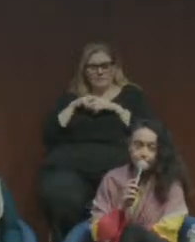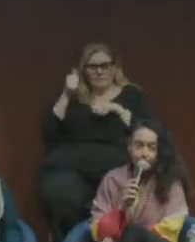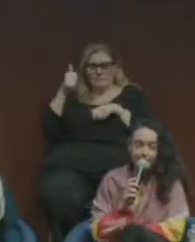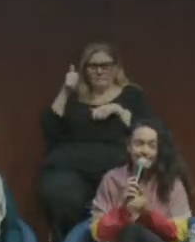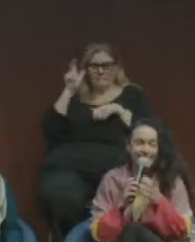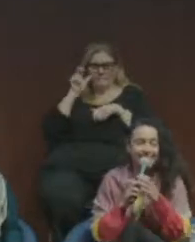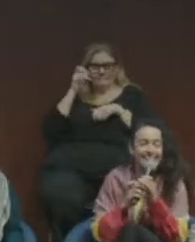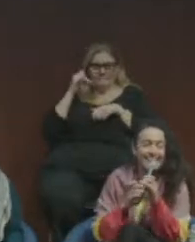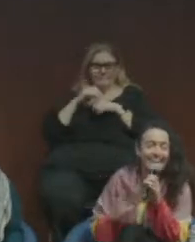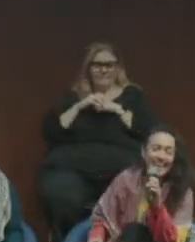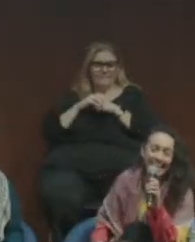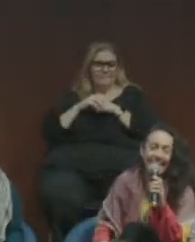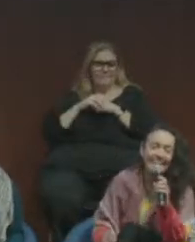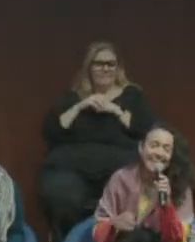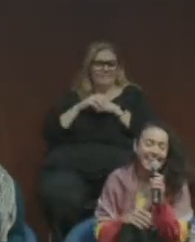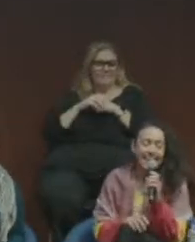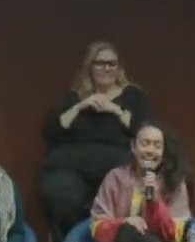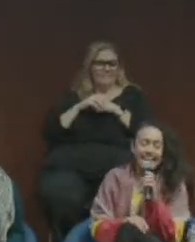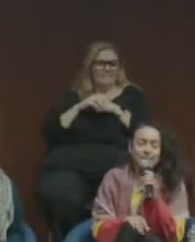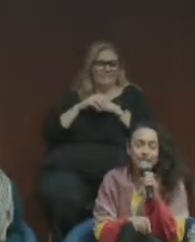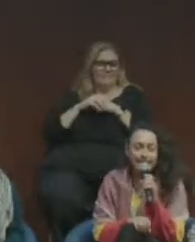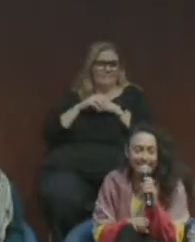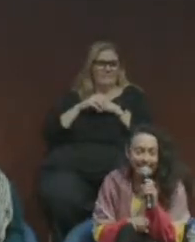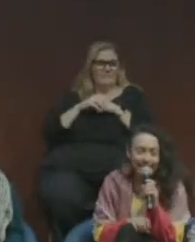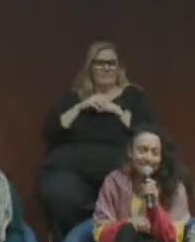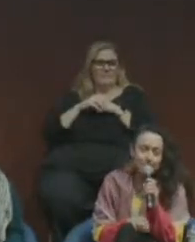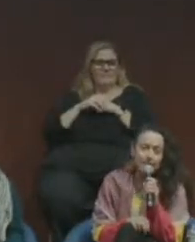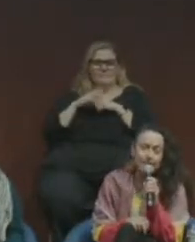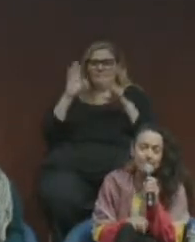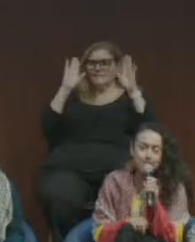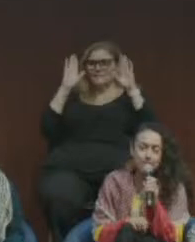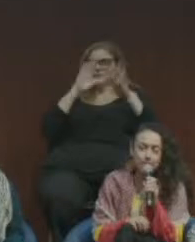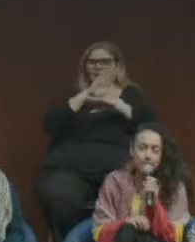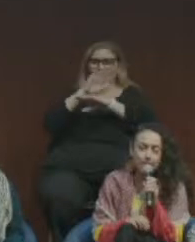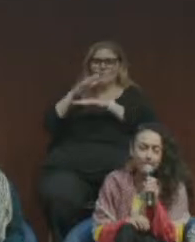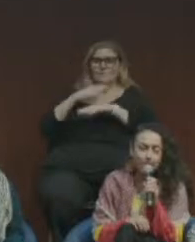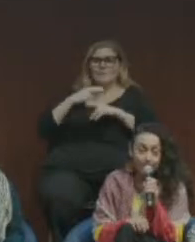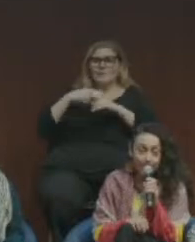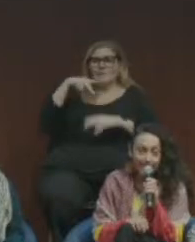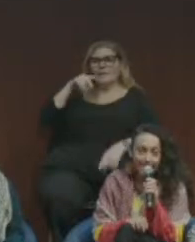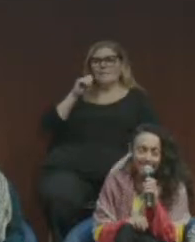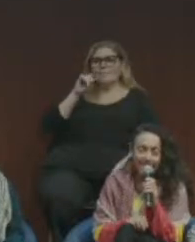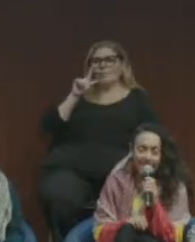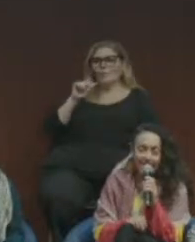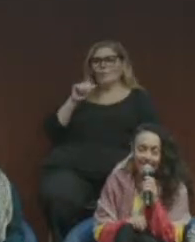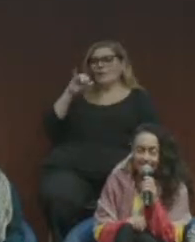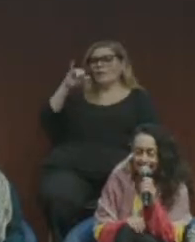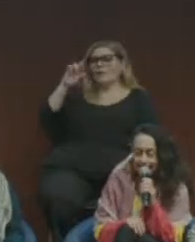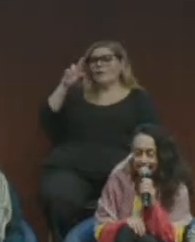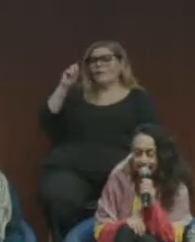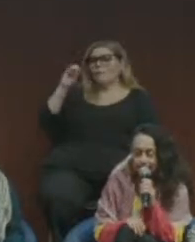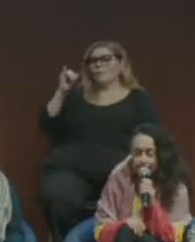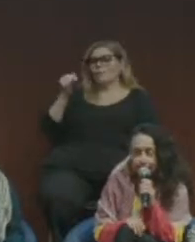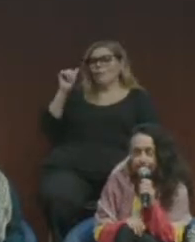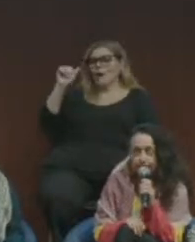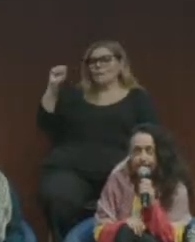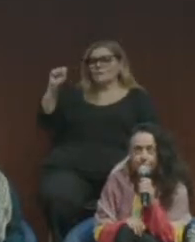Can you hear me now? Okay. Buenas tardes. My name is Paula Rojas, and